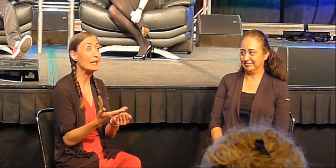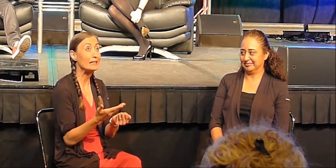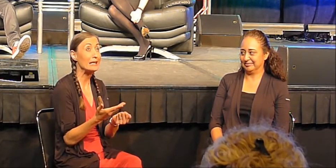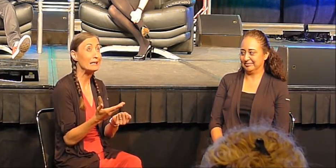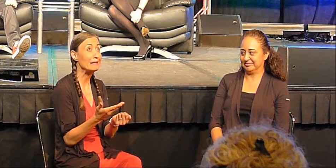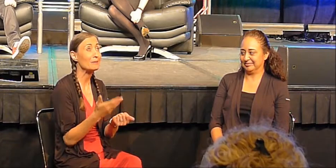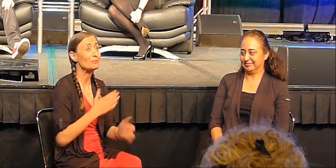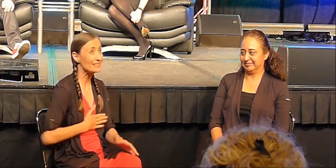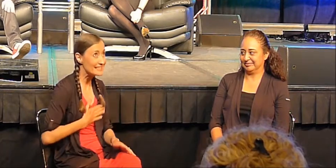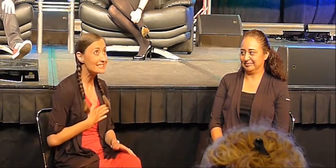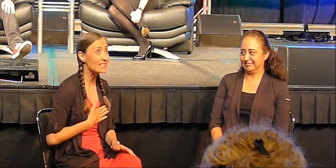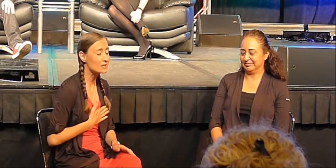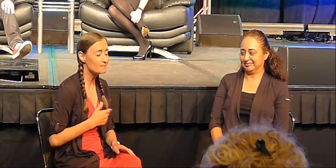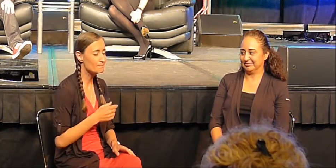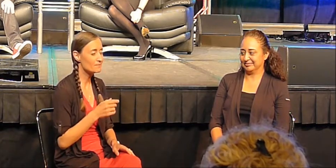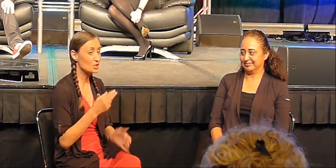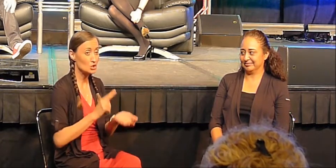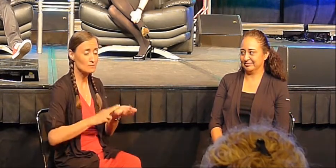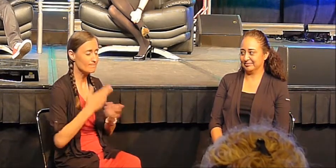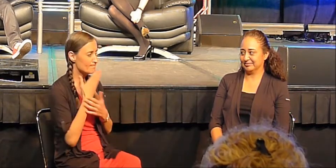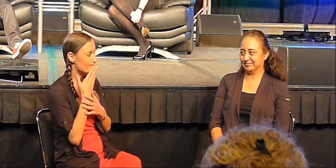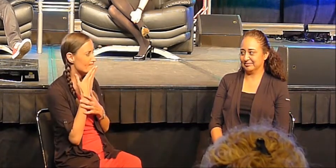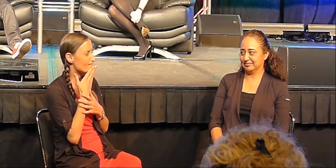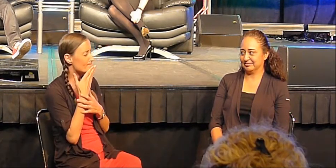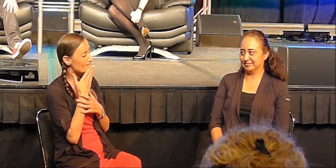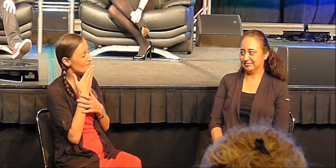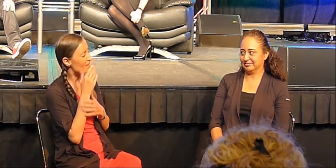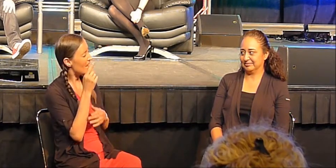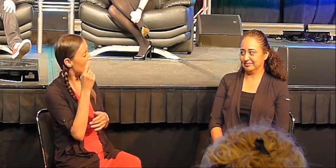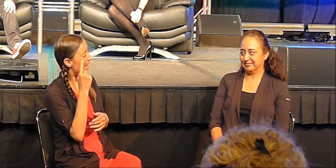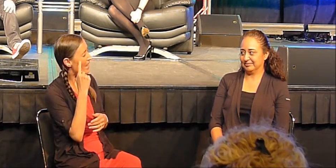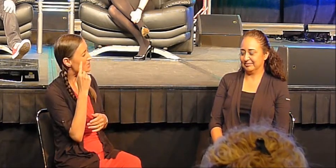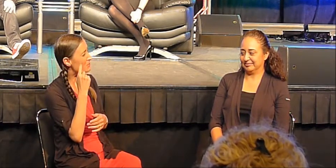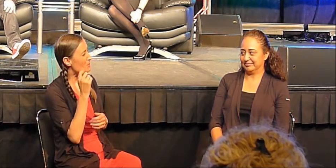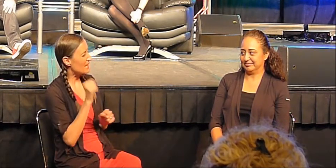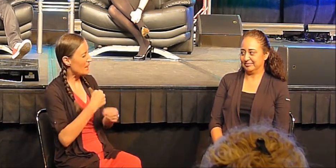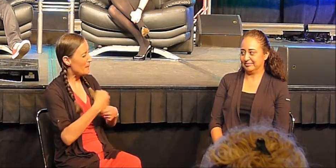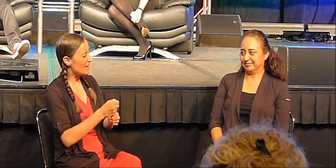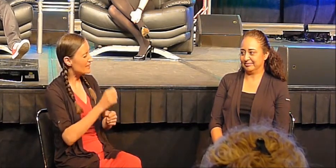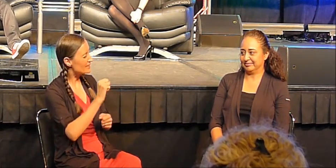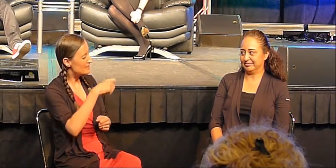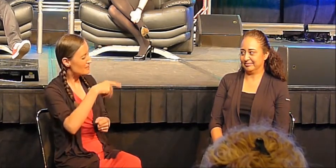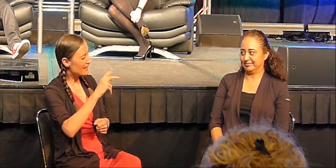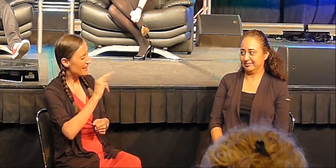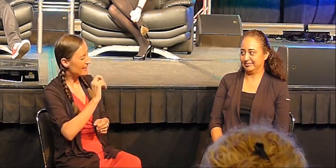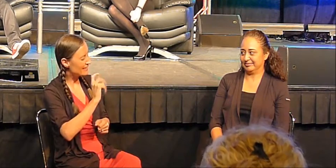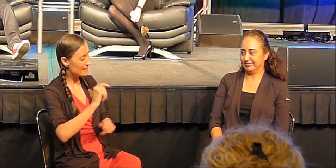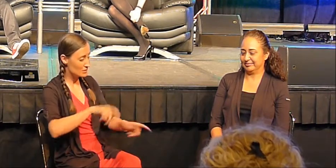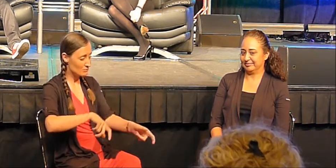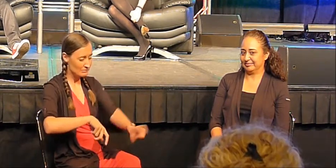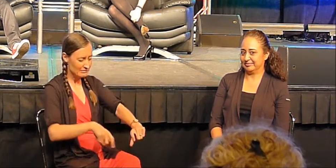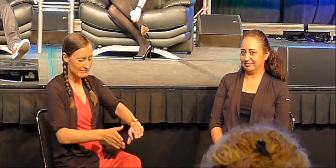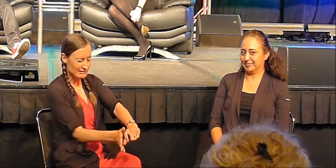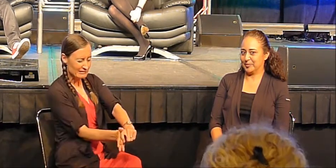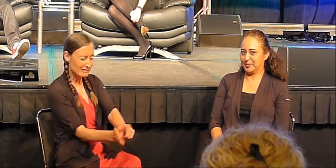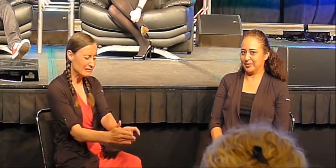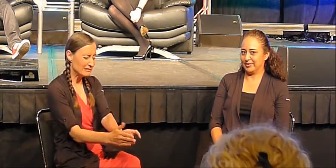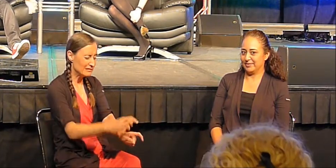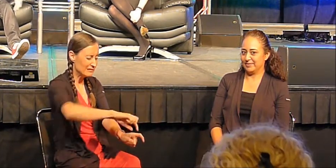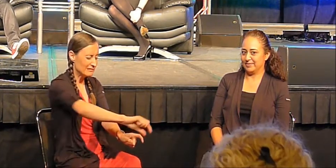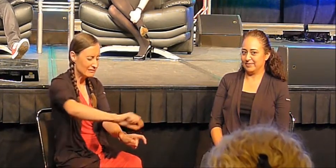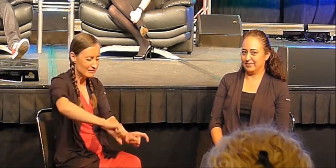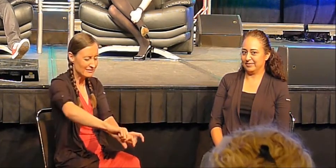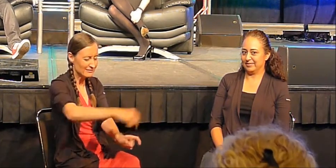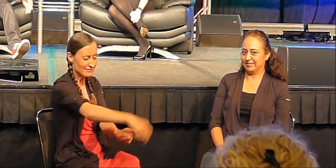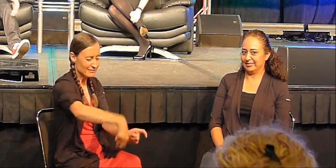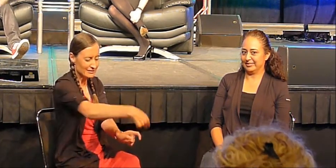all, please? And she goes, well, I suppose I could make a splint. I go, great, do that. So she grabs a